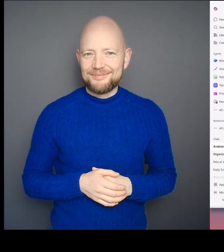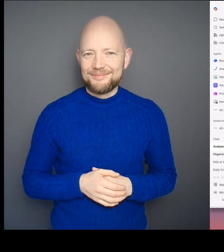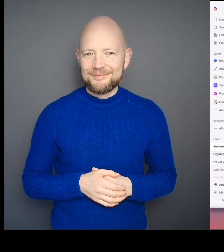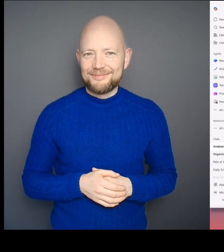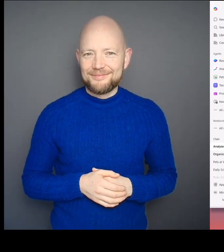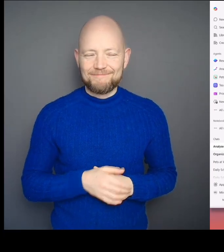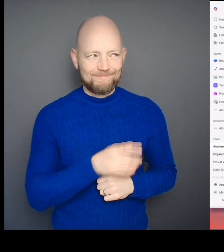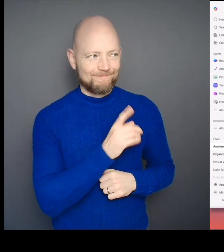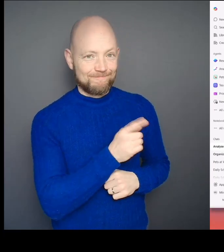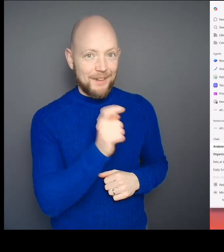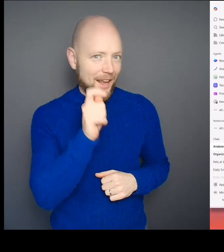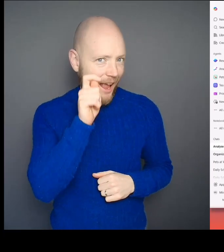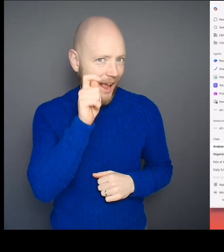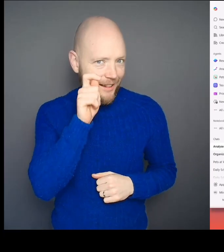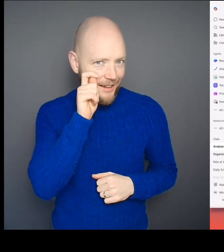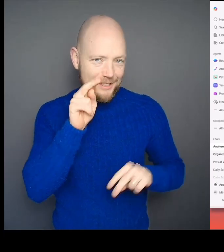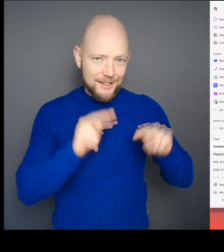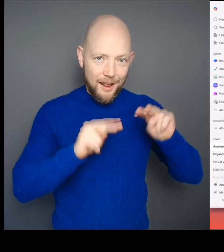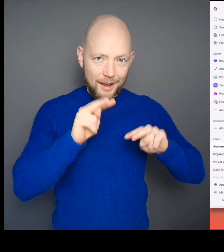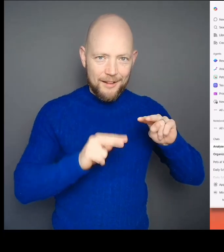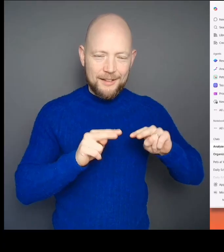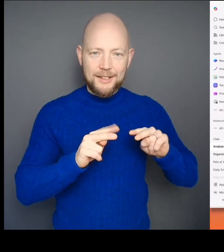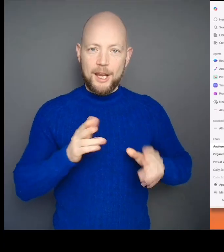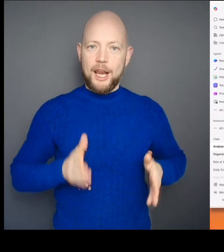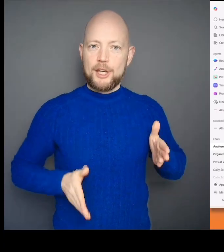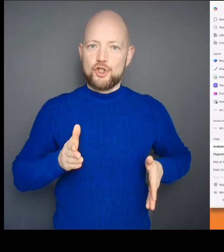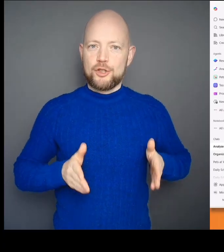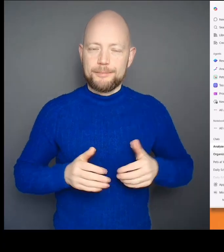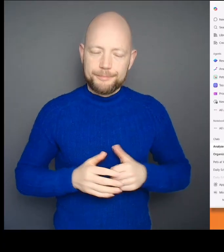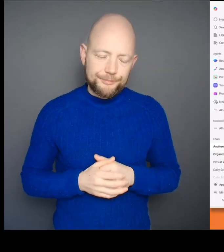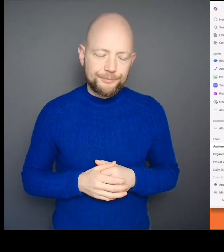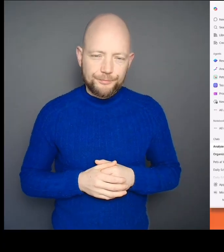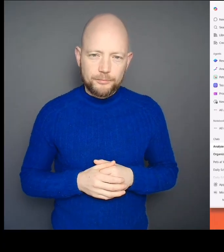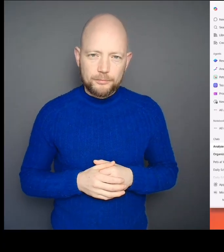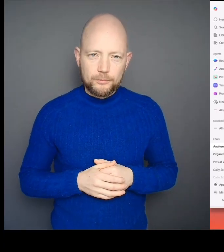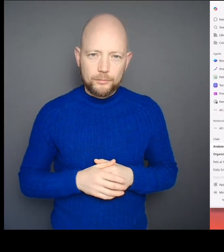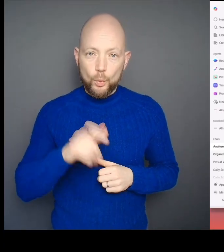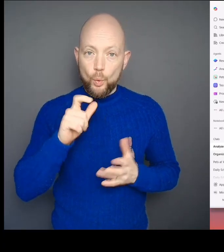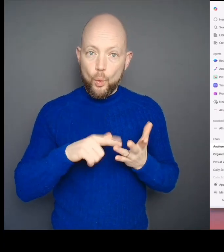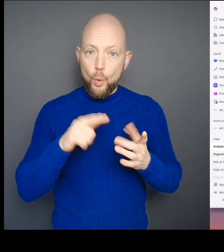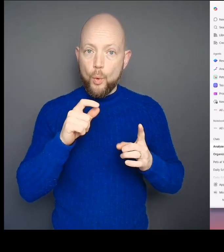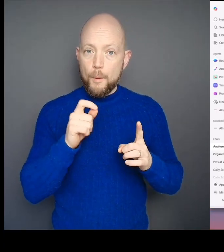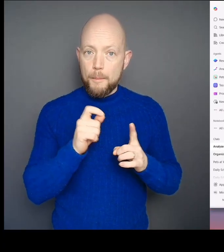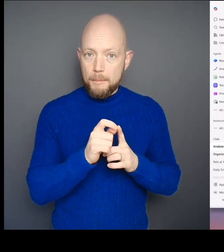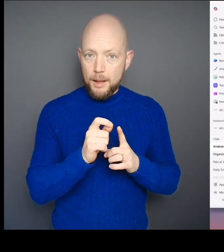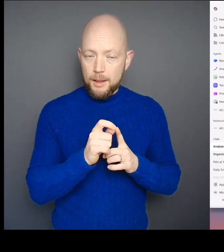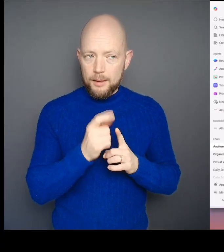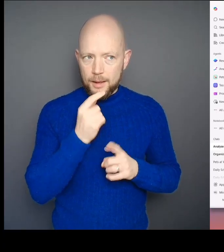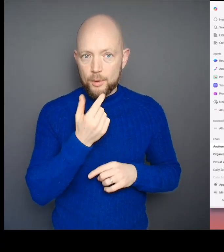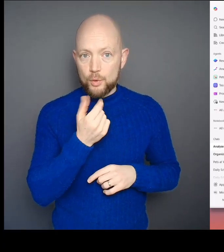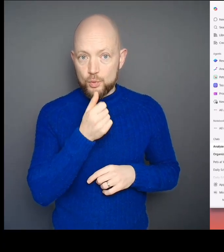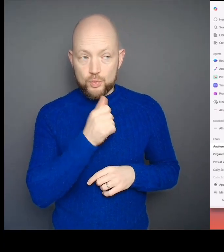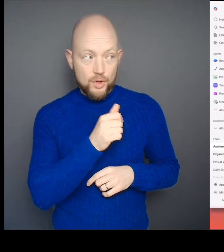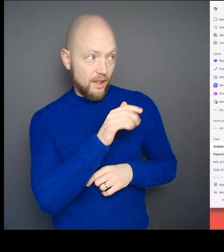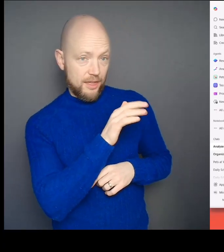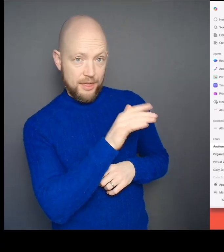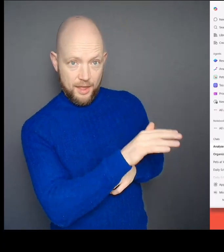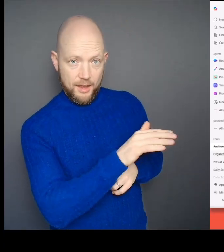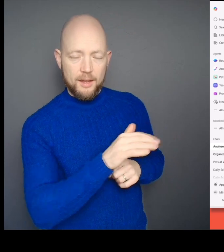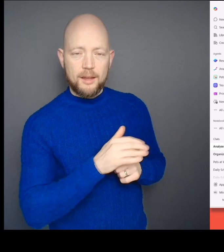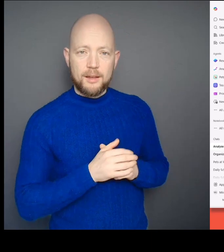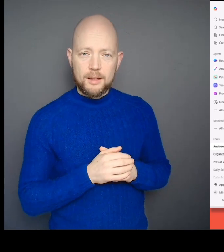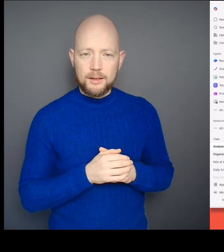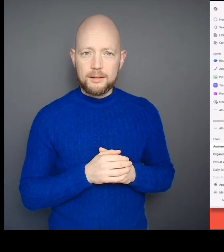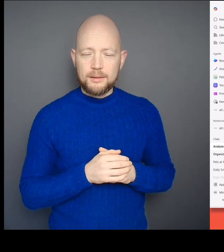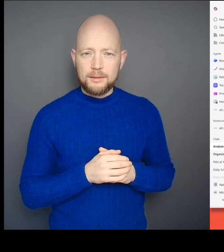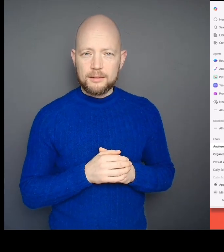the analyst agent. Now, Copilot doesn't just exist in this chat experience. This is the main place where you can work. And the reason